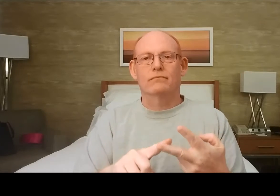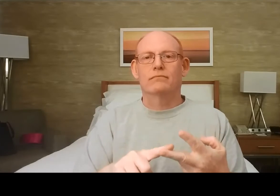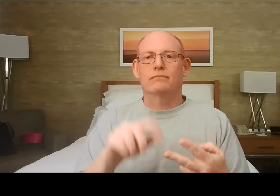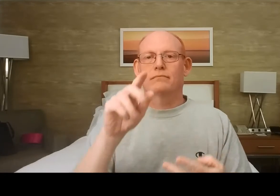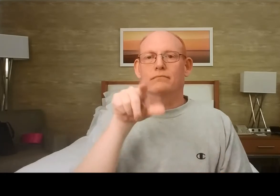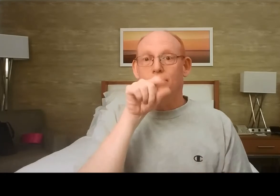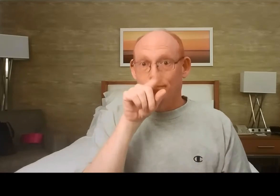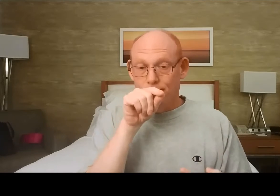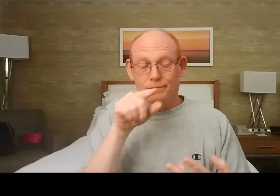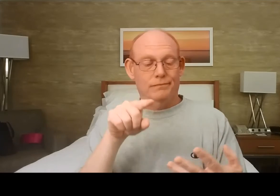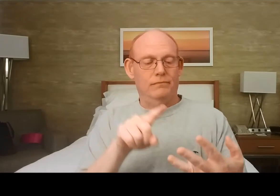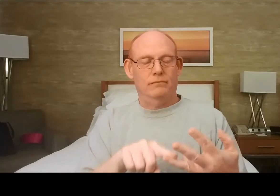Twitter,